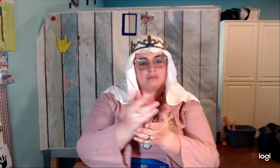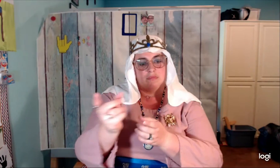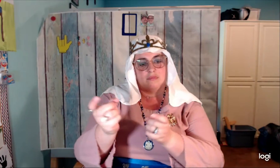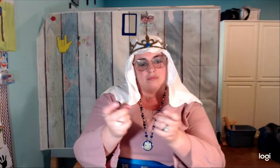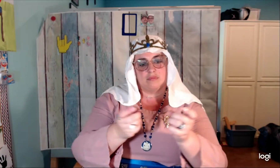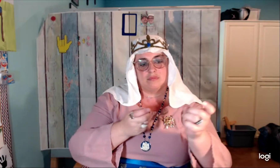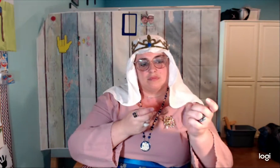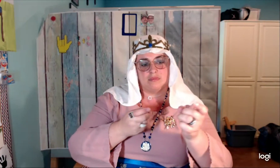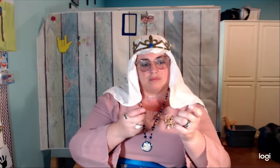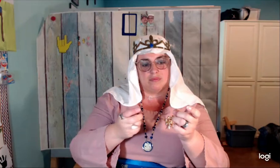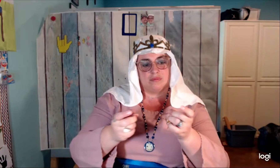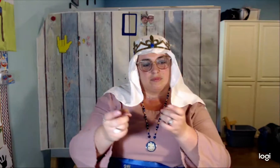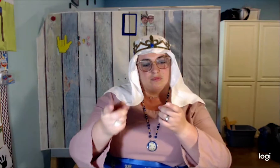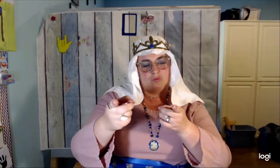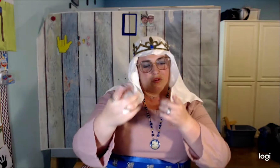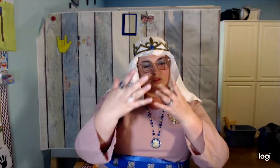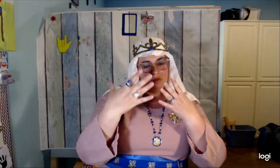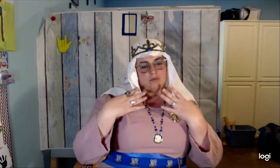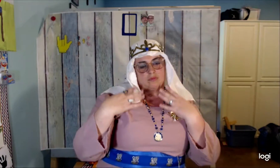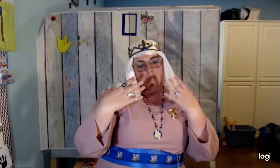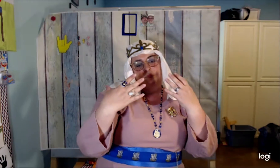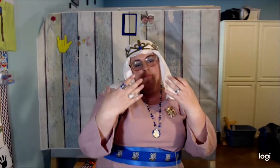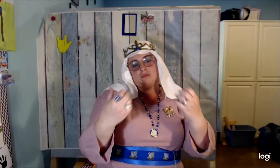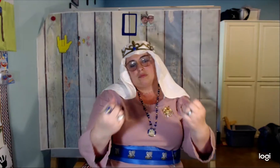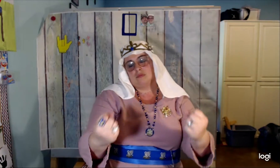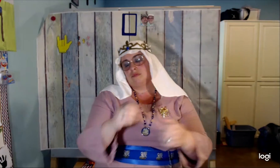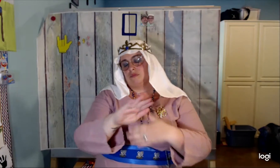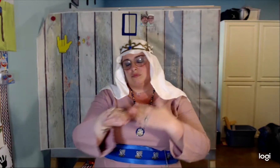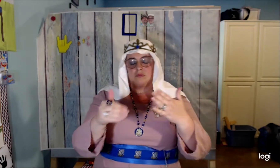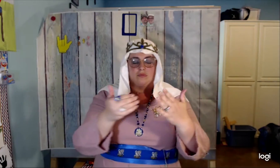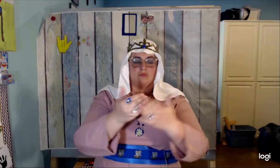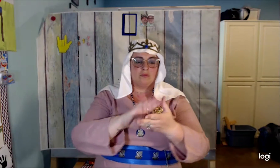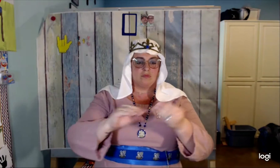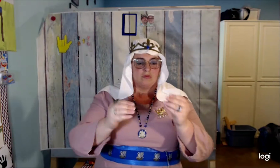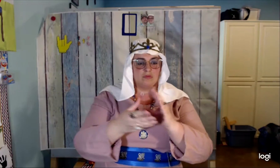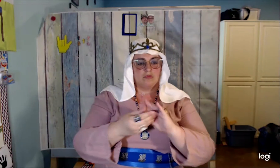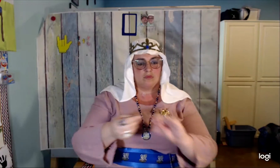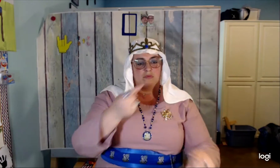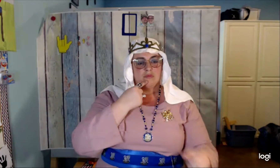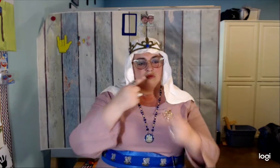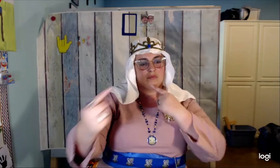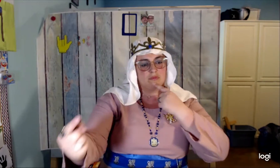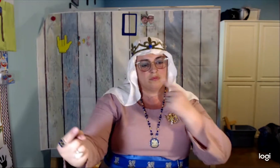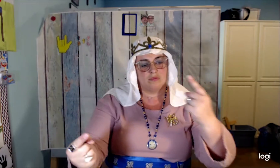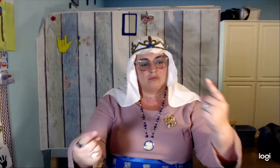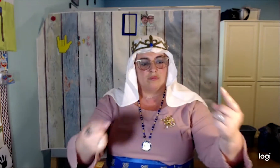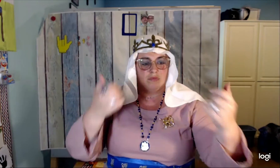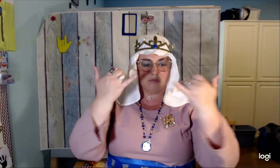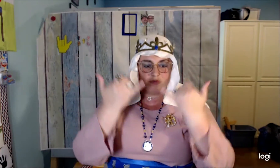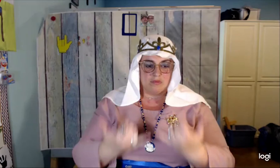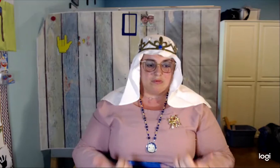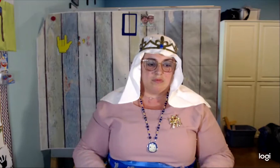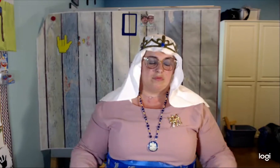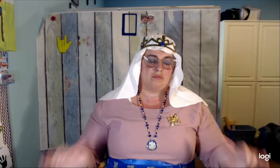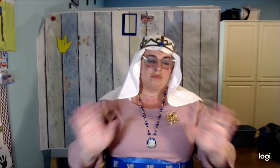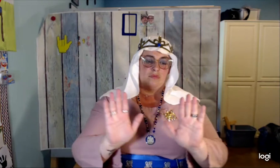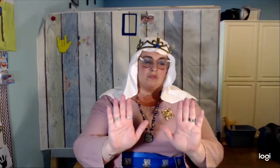evil's reign. You were brave, you were bold, your stories were told, but alas,